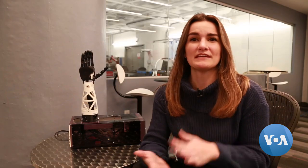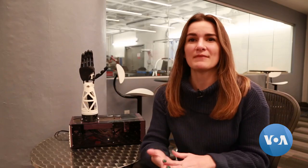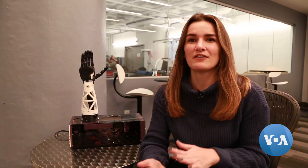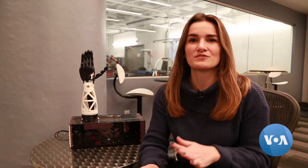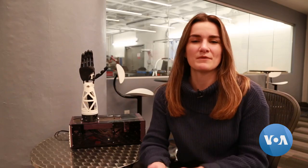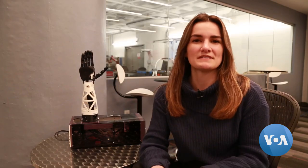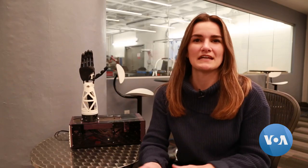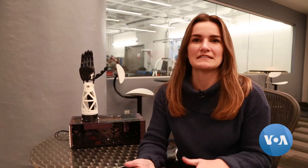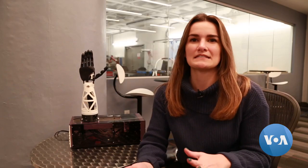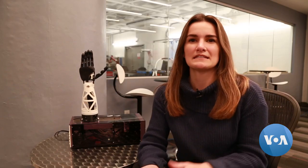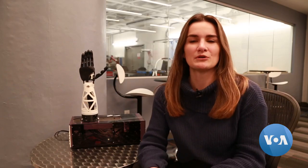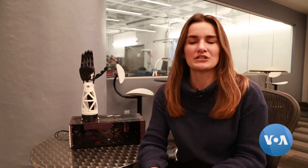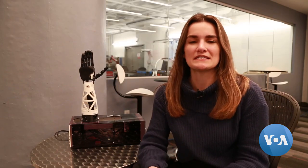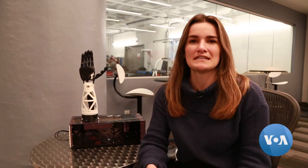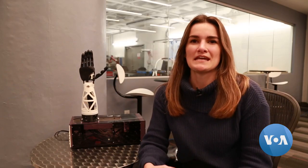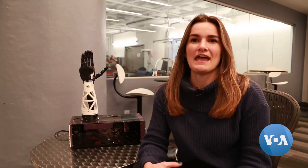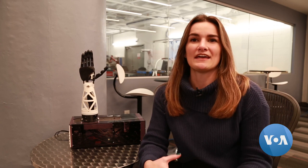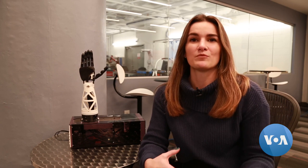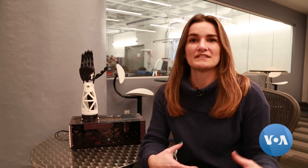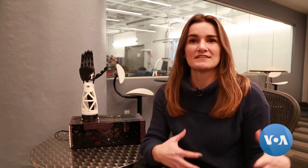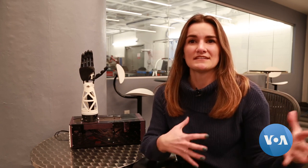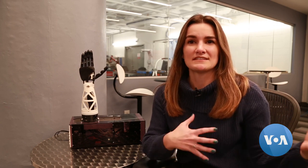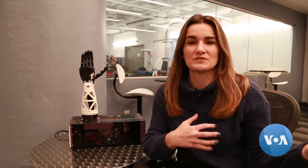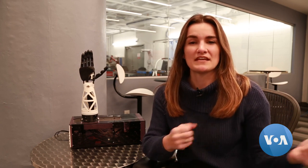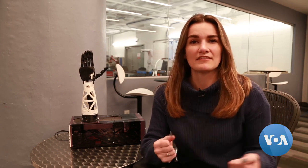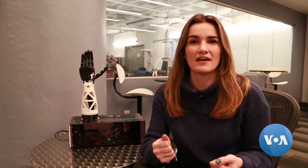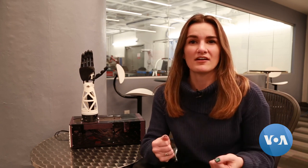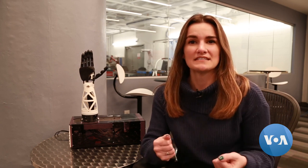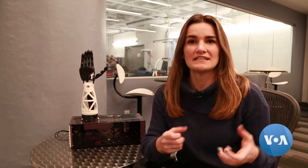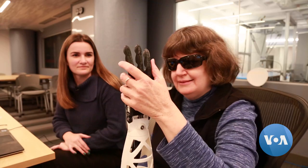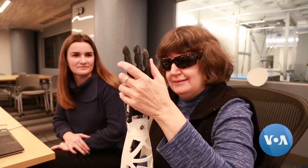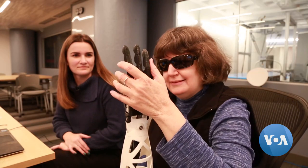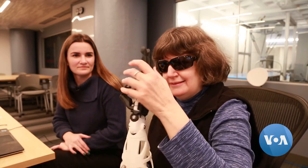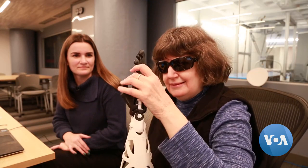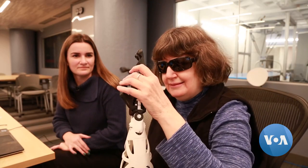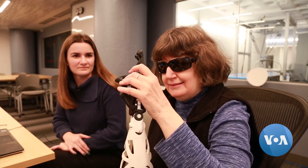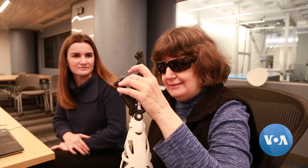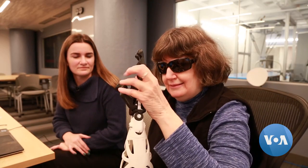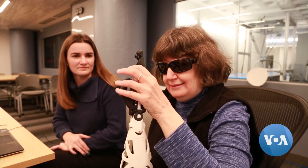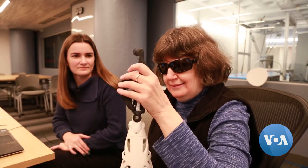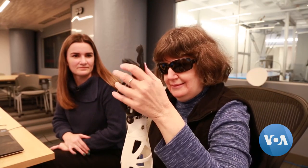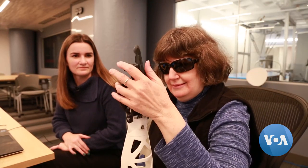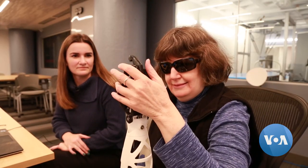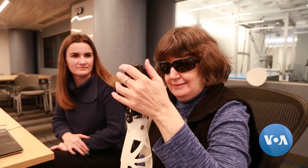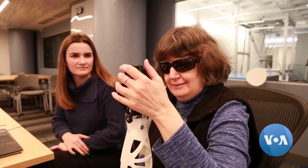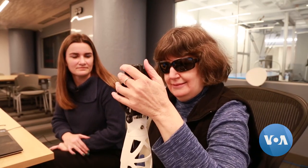be emails, websites, ebooks. And what it does is it will take that content, it will translate it out of English and into